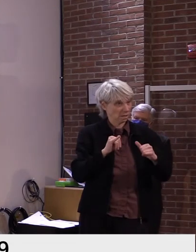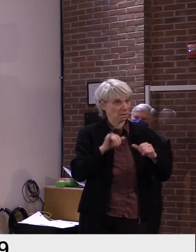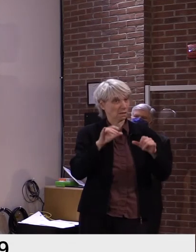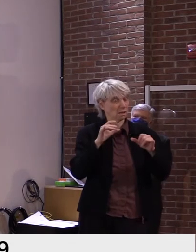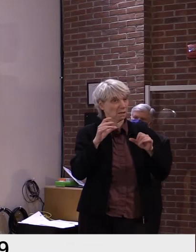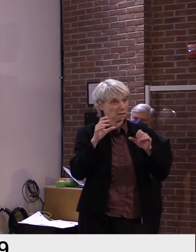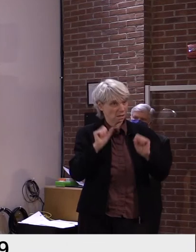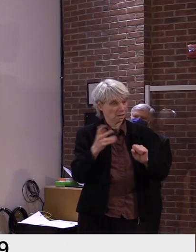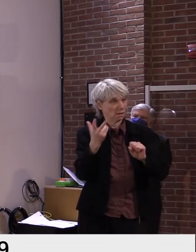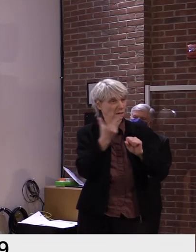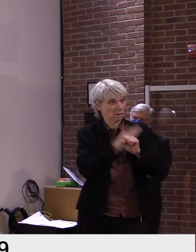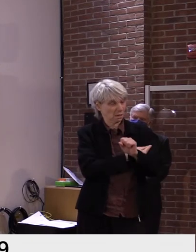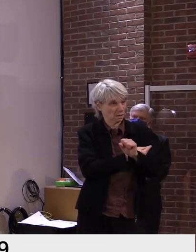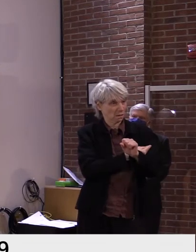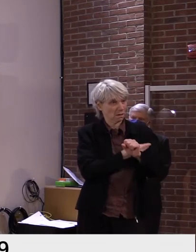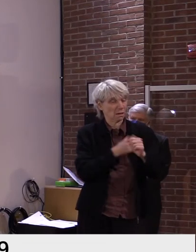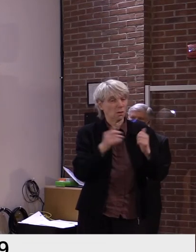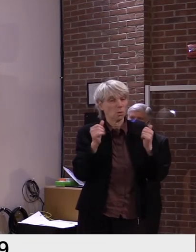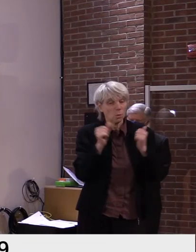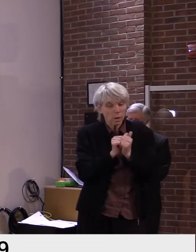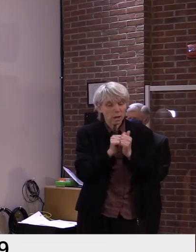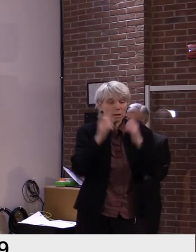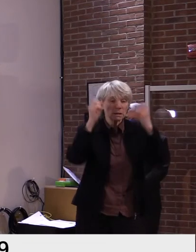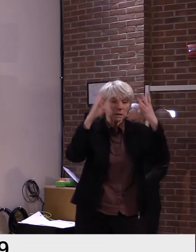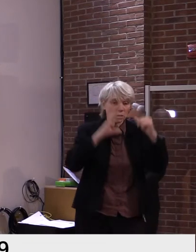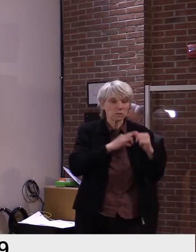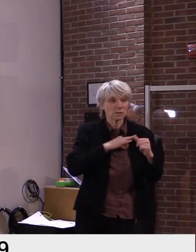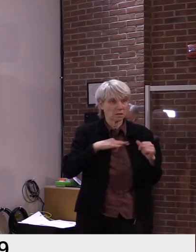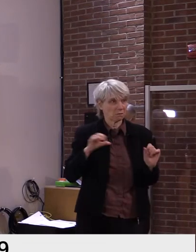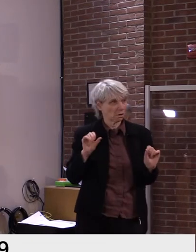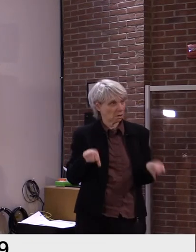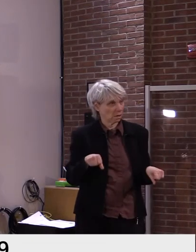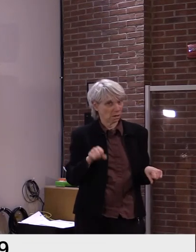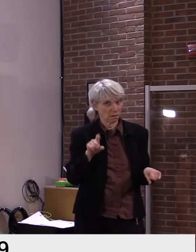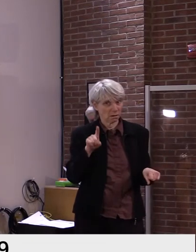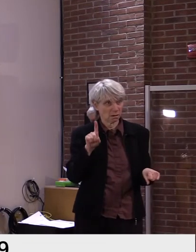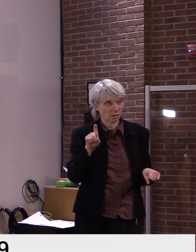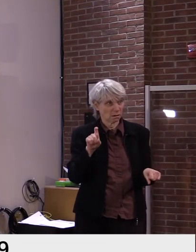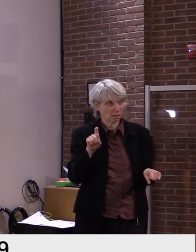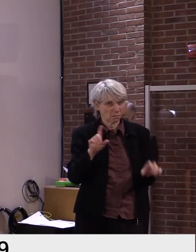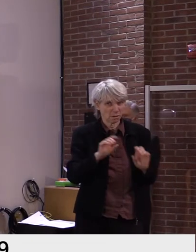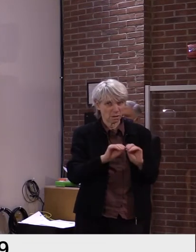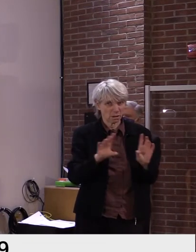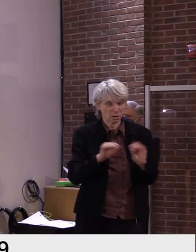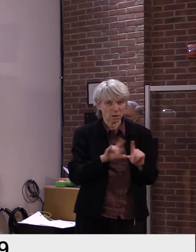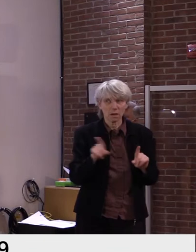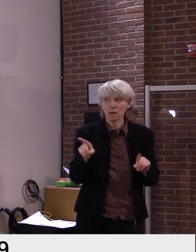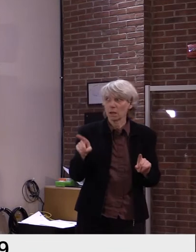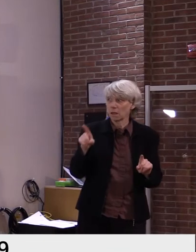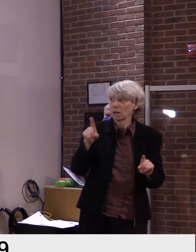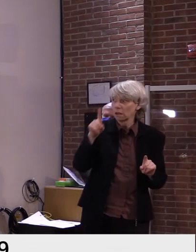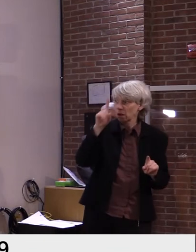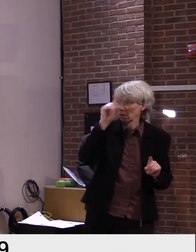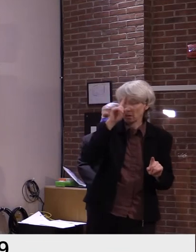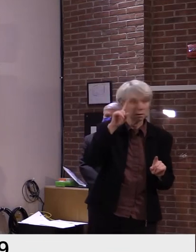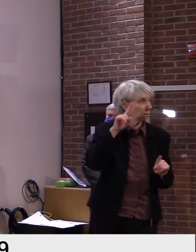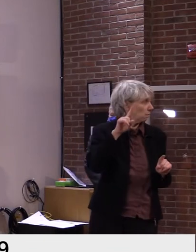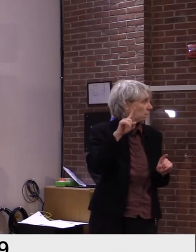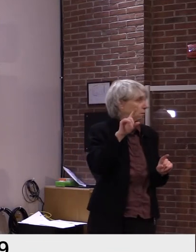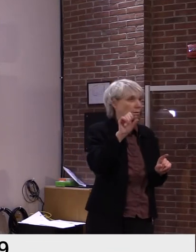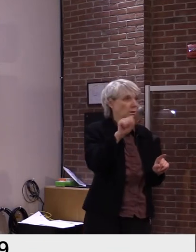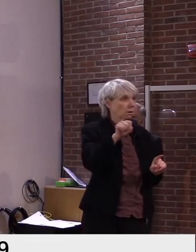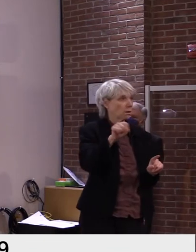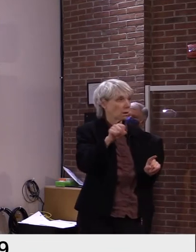be eligible for a vaccination under the teacher program. I believe yes is the answer. That is